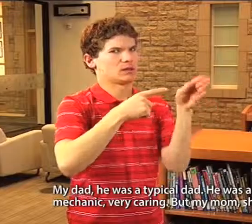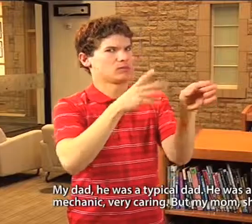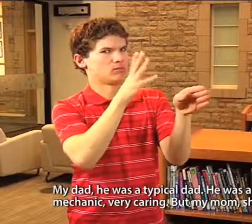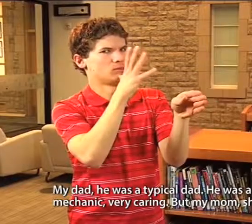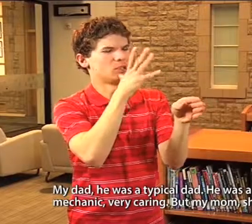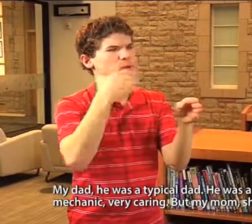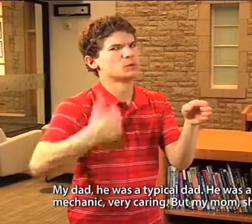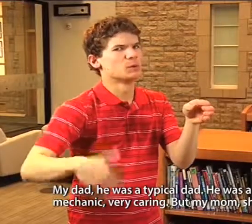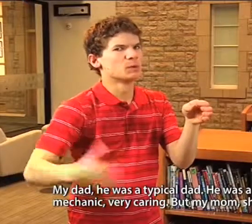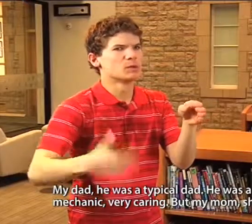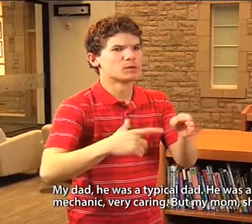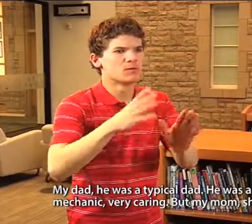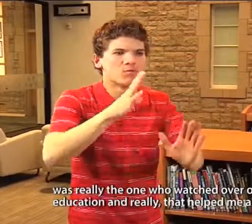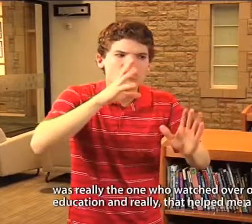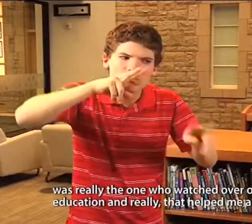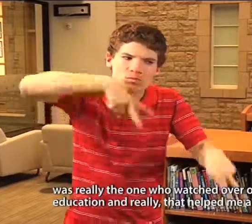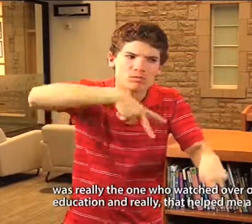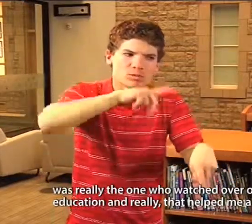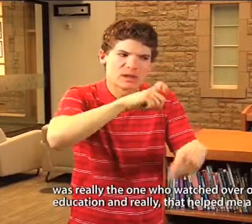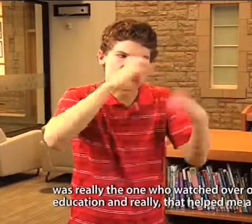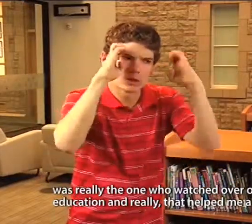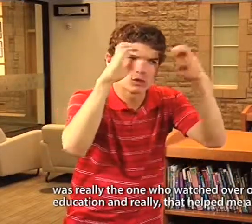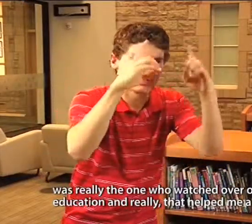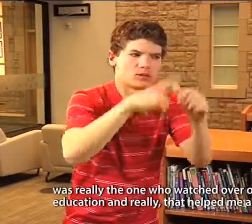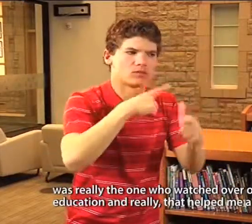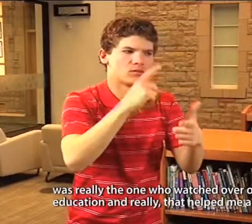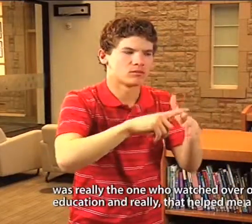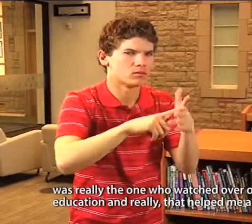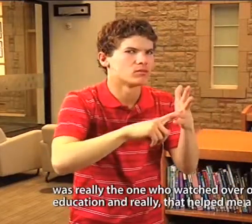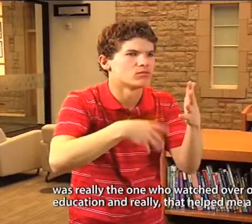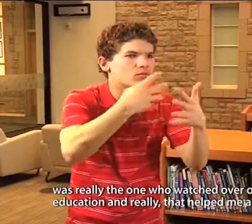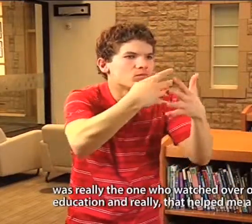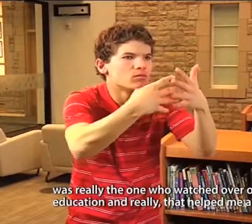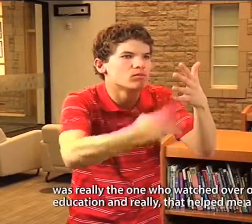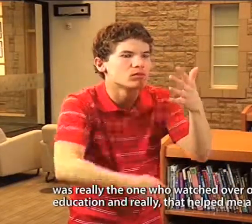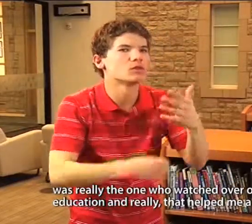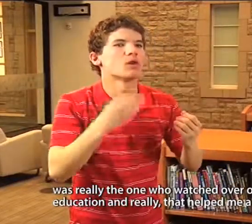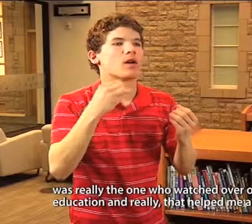mom, she was really the one who watched over our education.